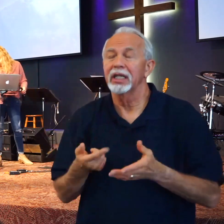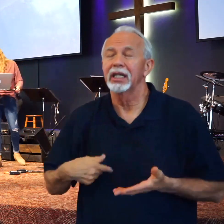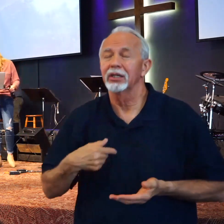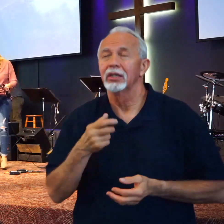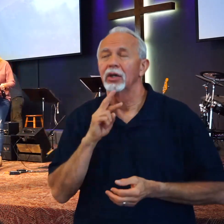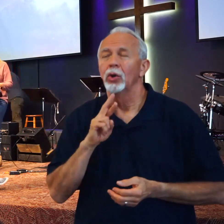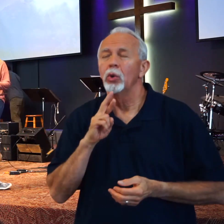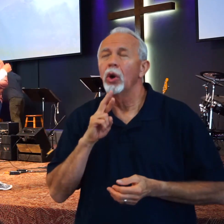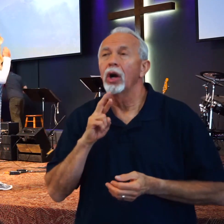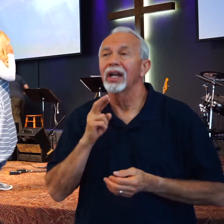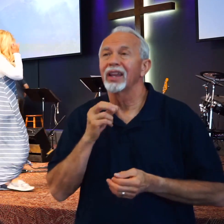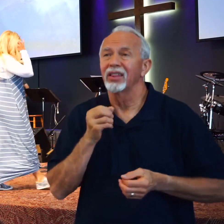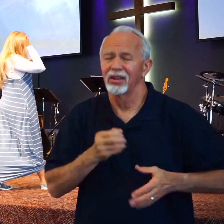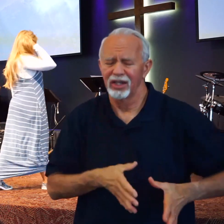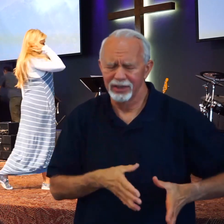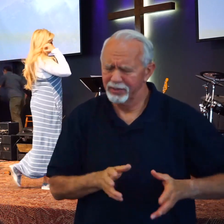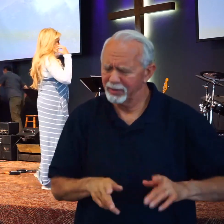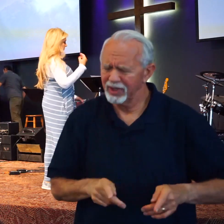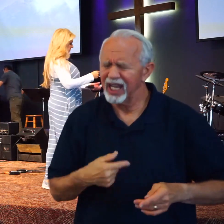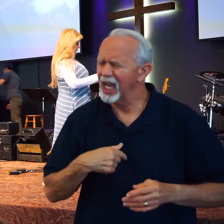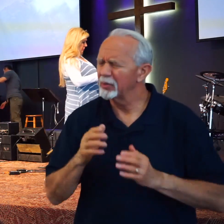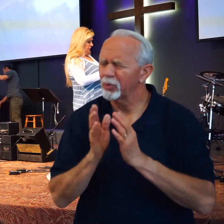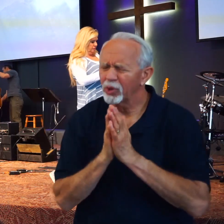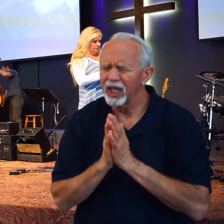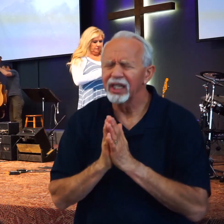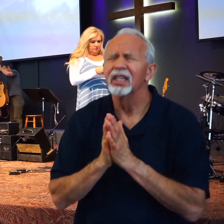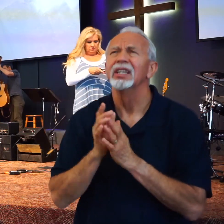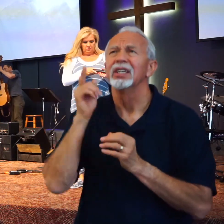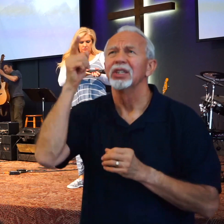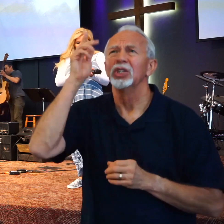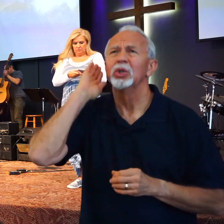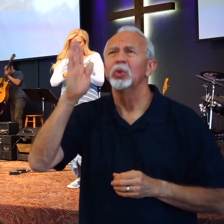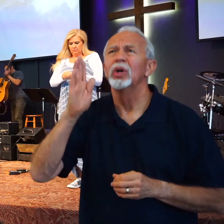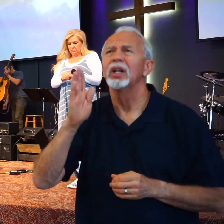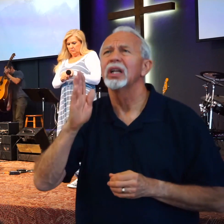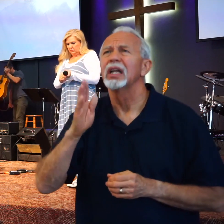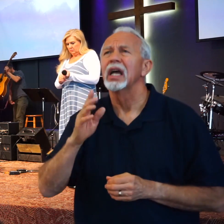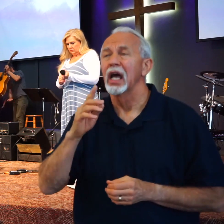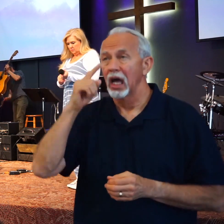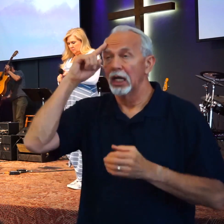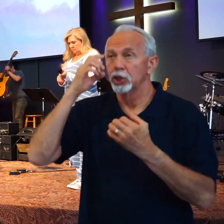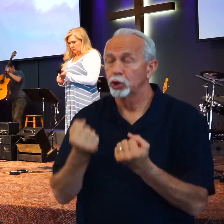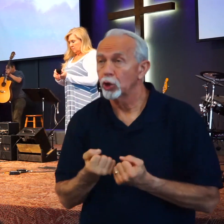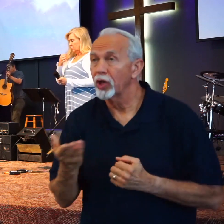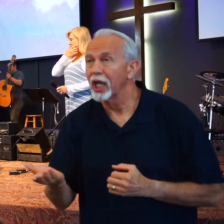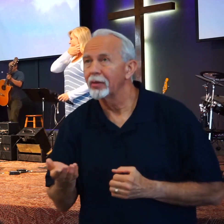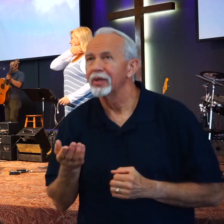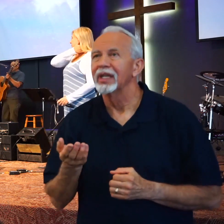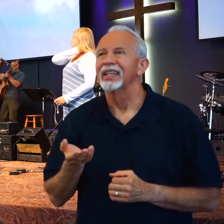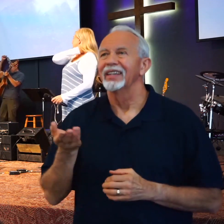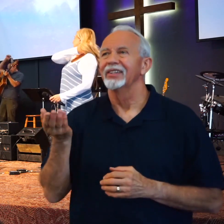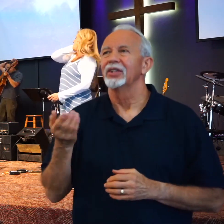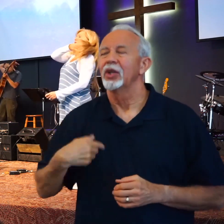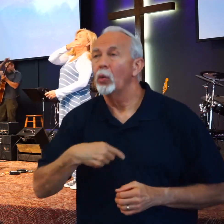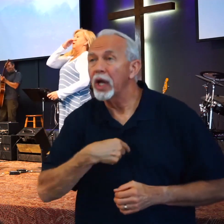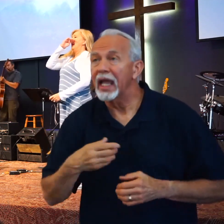lost people. I pray that you would assure them that we have lost